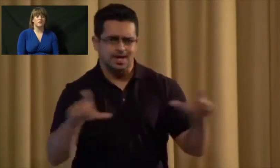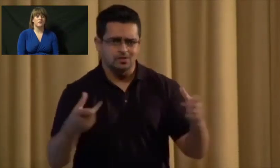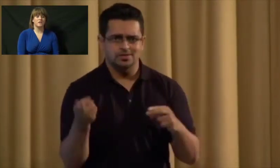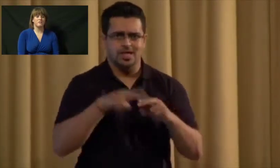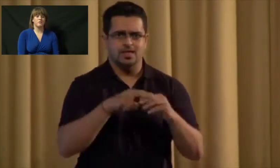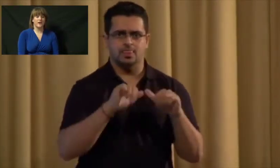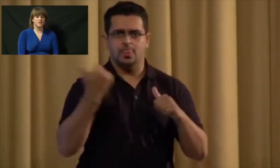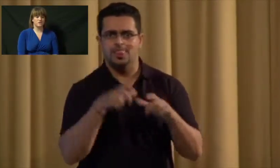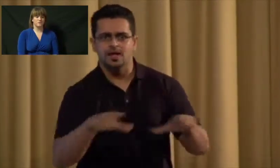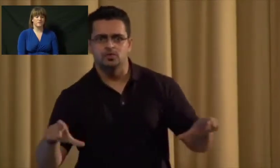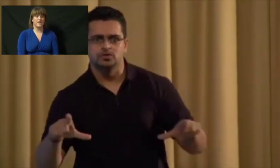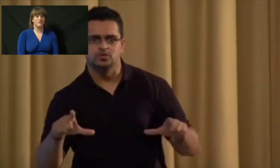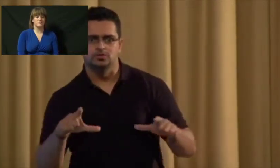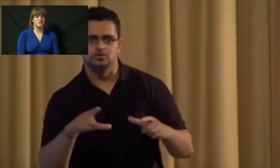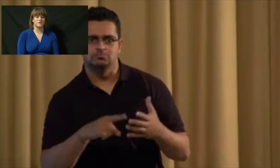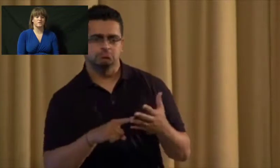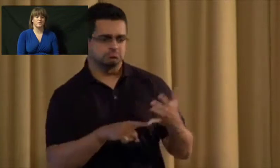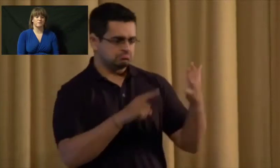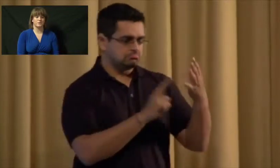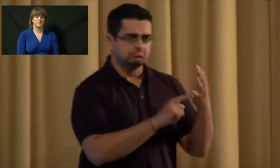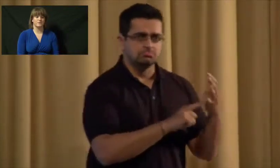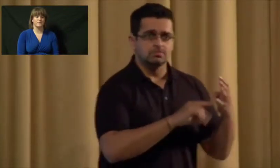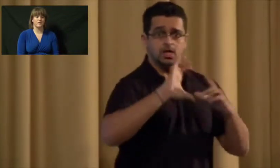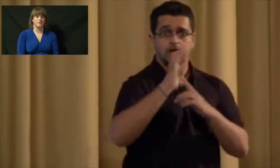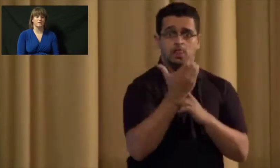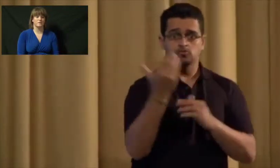our communication. Language skills can improve and develop.